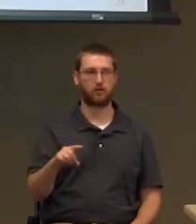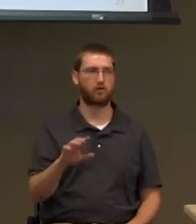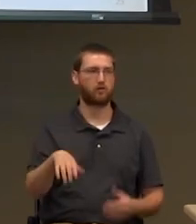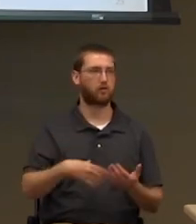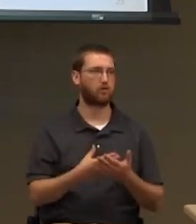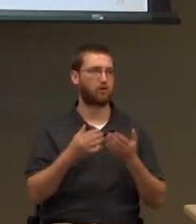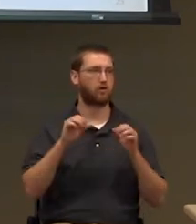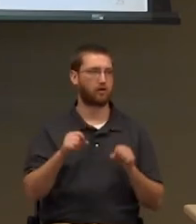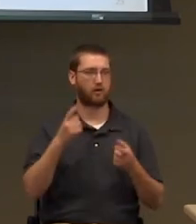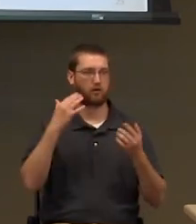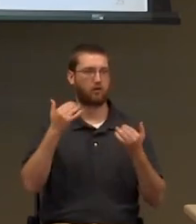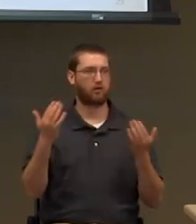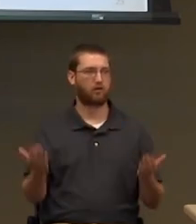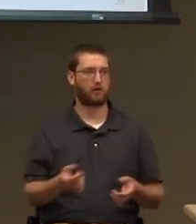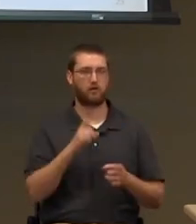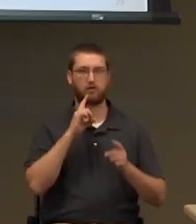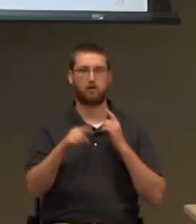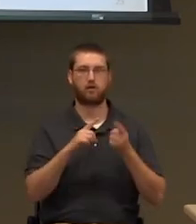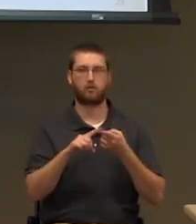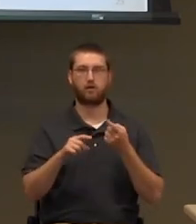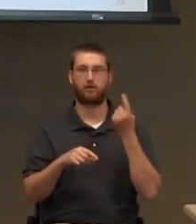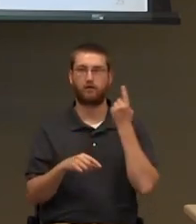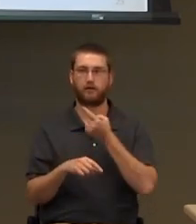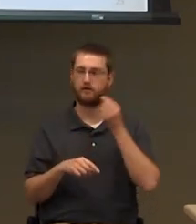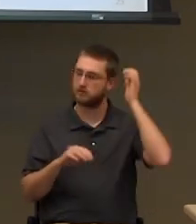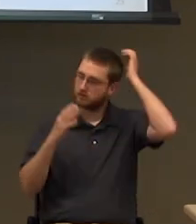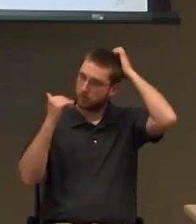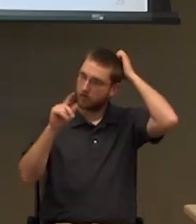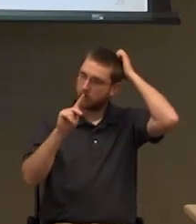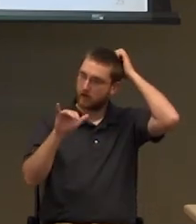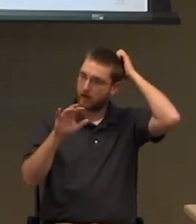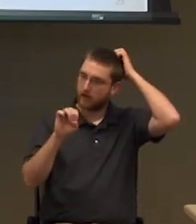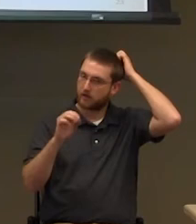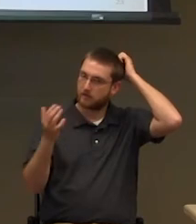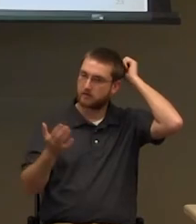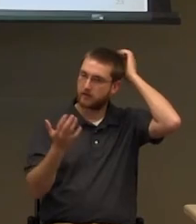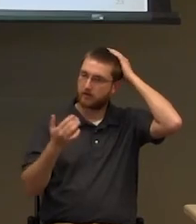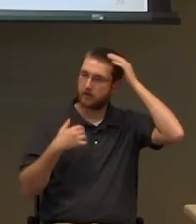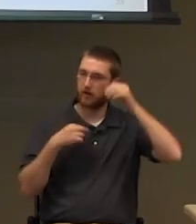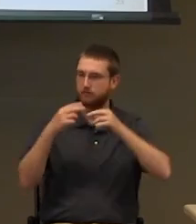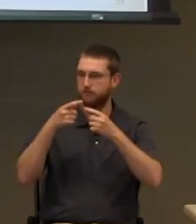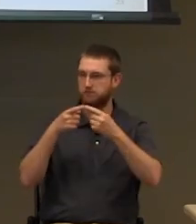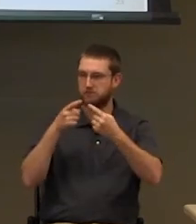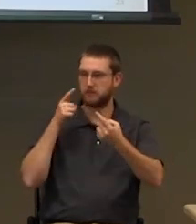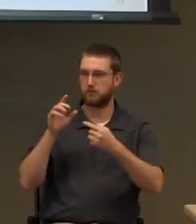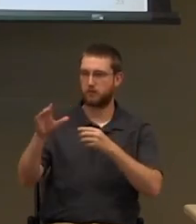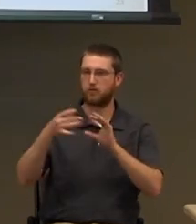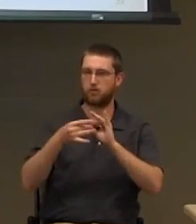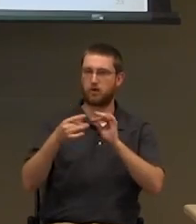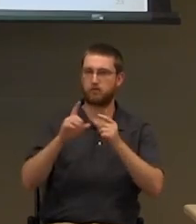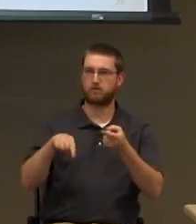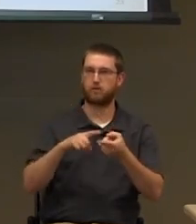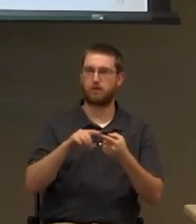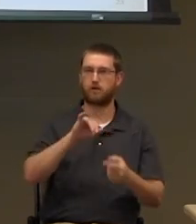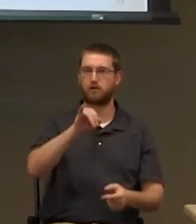That's why we're here talking about this. That's why Kyle's here. But I do respect and disagree with your comments about him from my role,